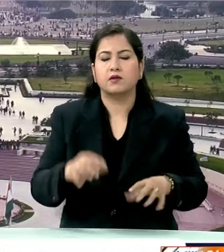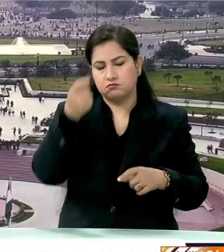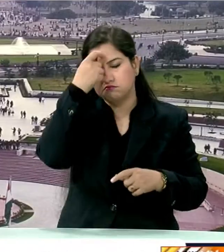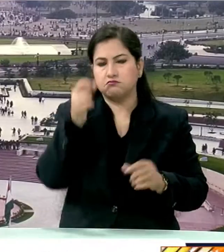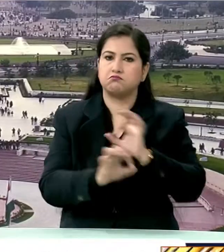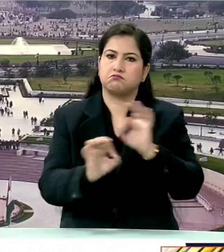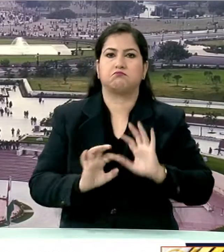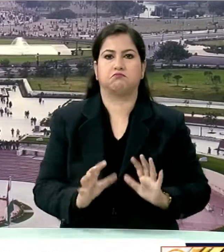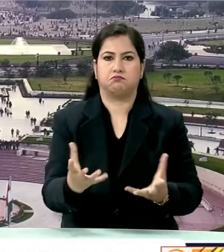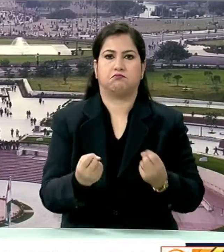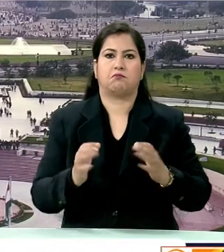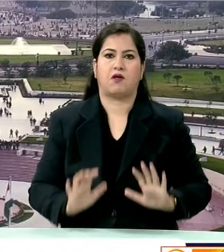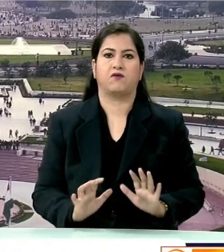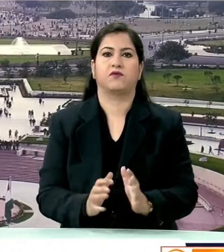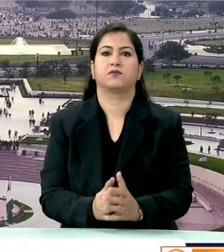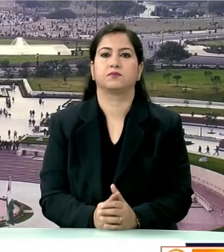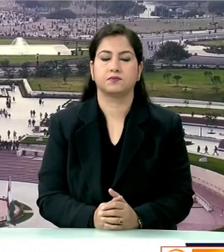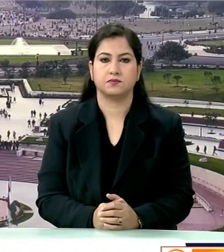eventuality.